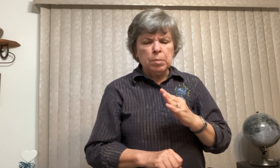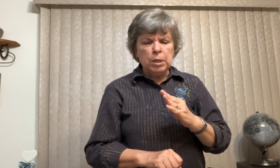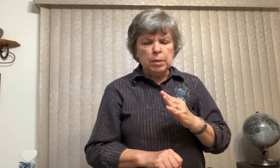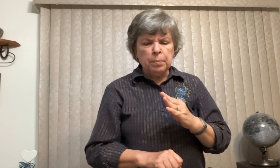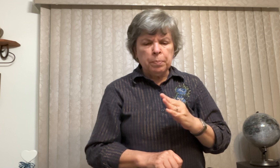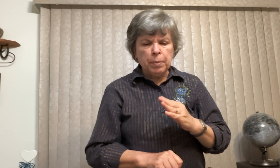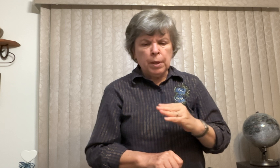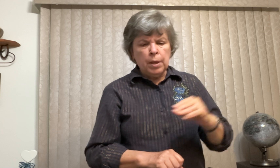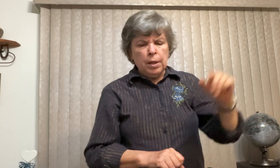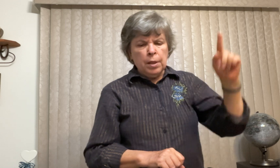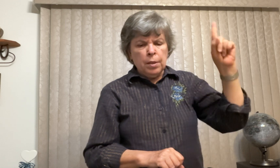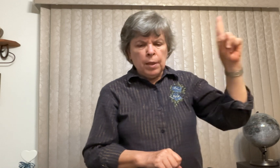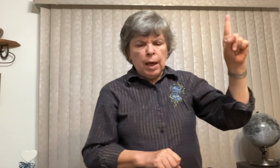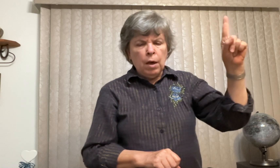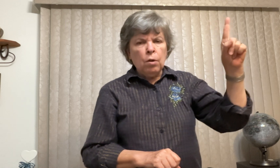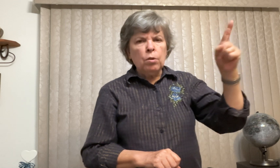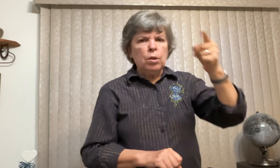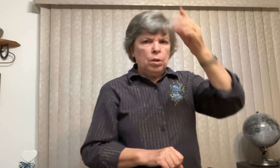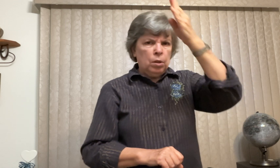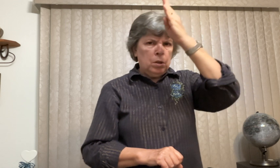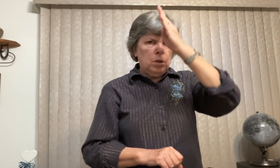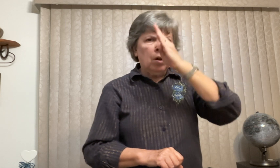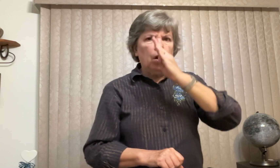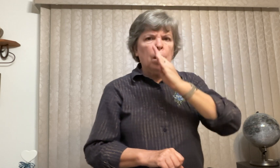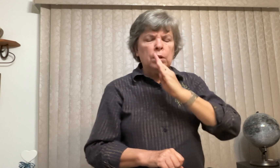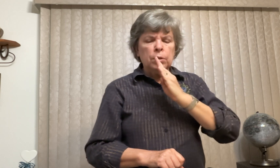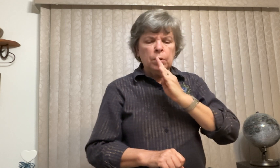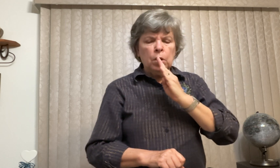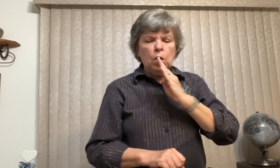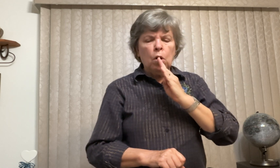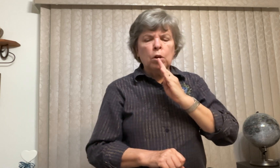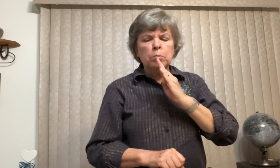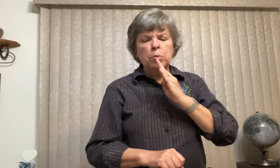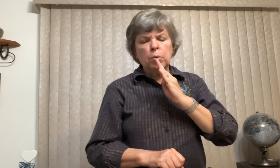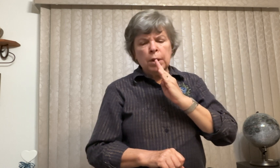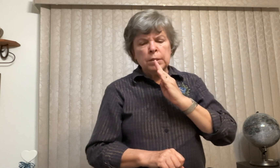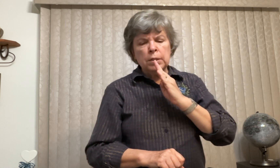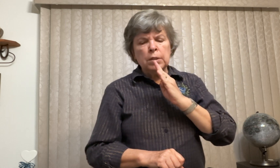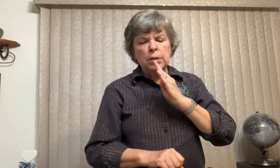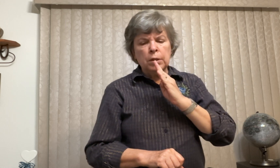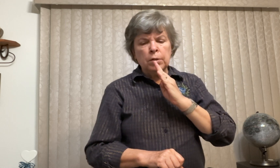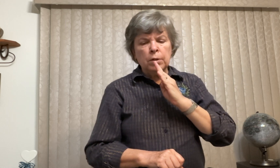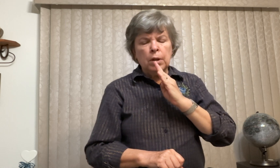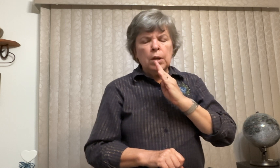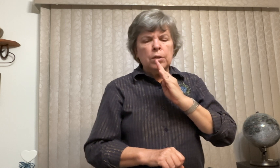be, thou, God, art present there.